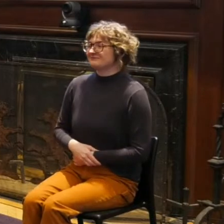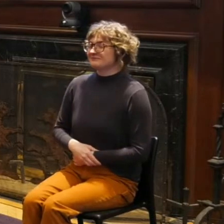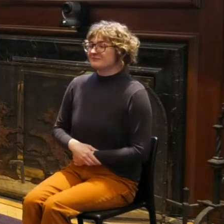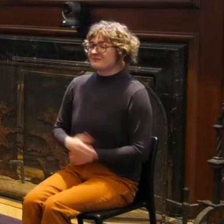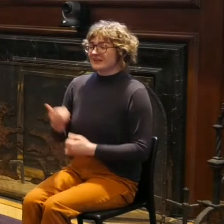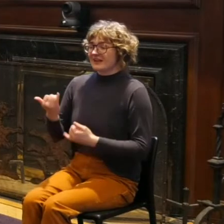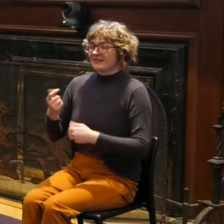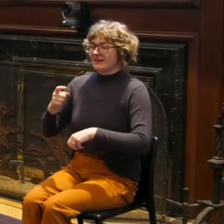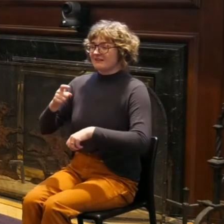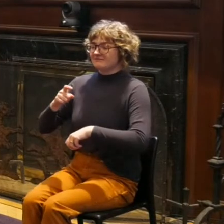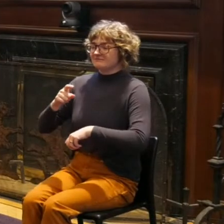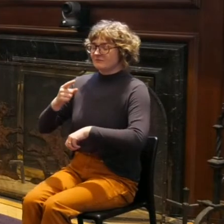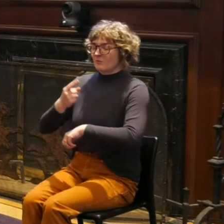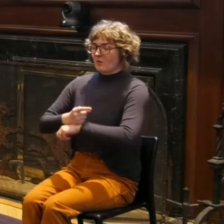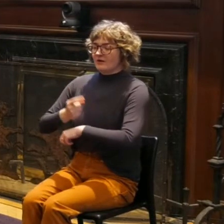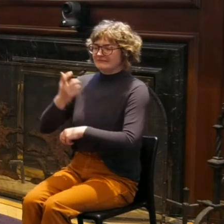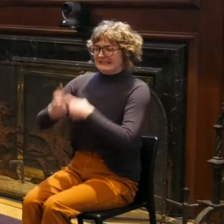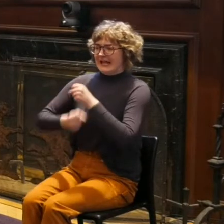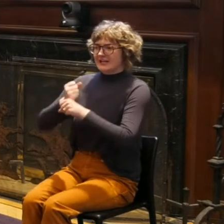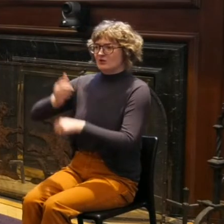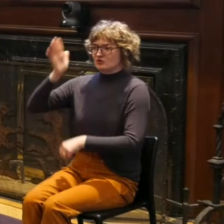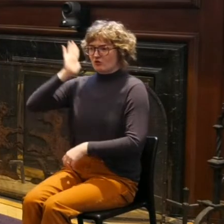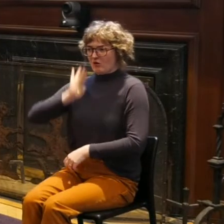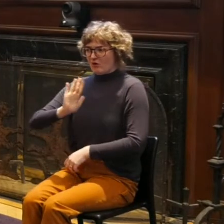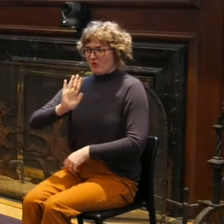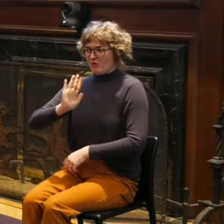This poem I did decades ago.